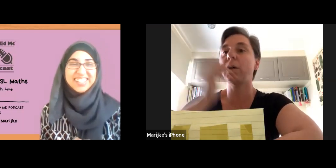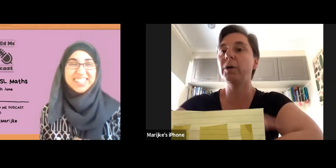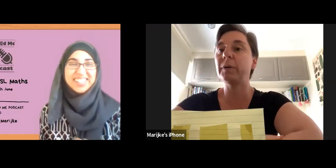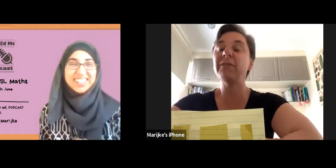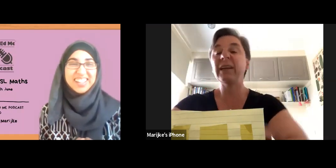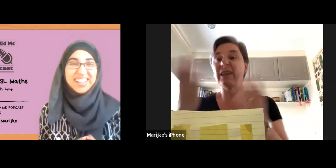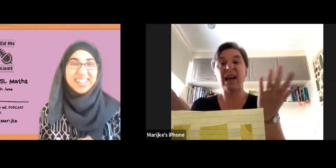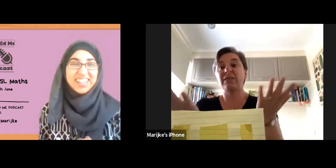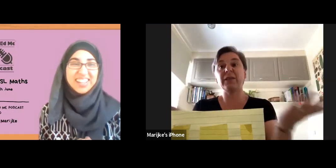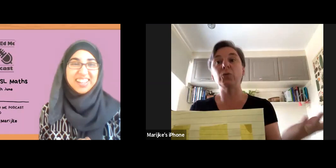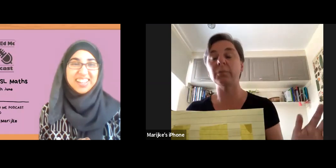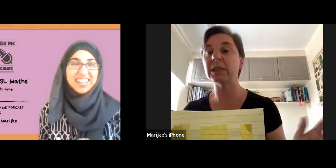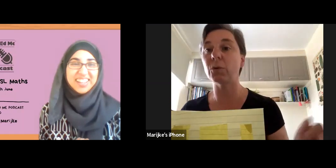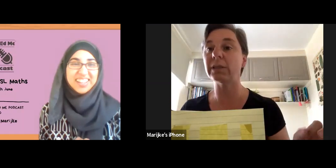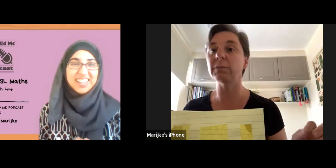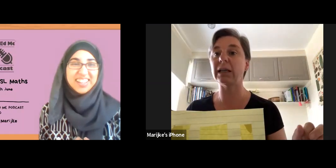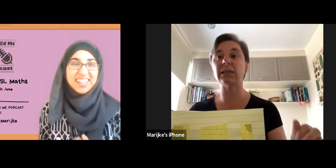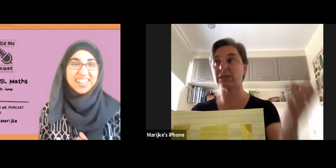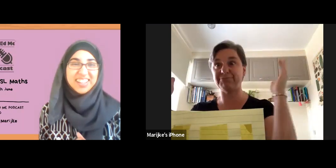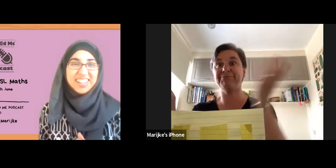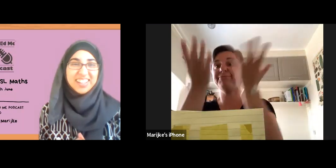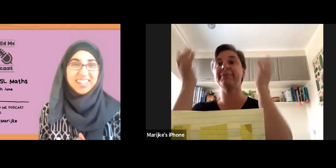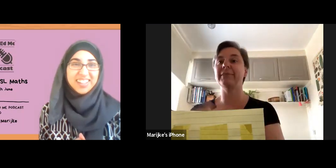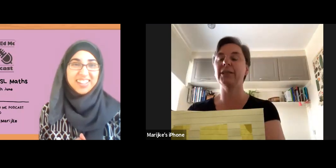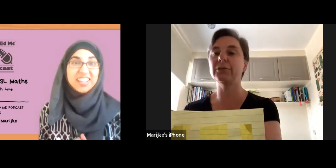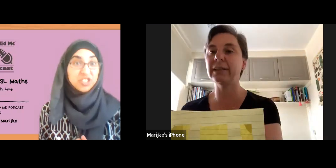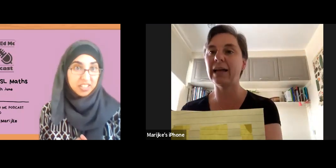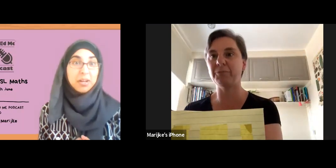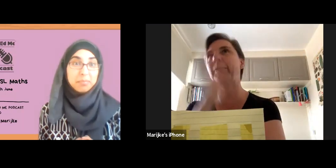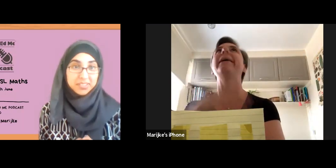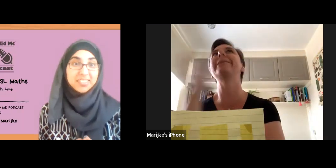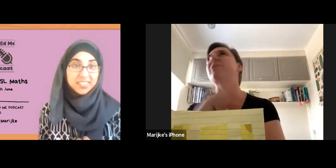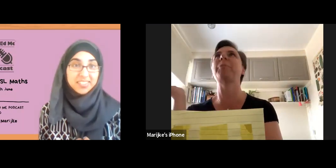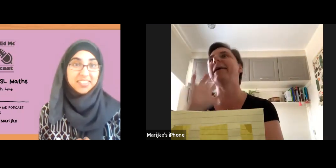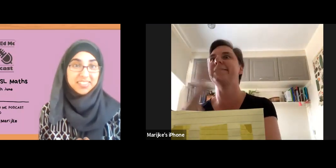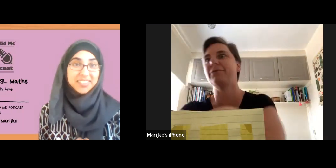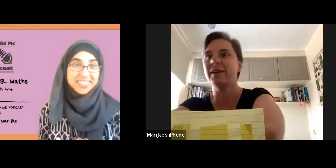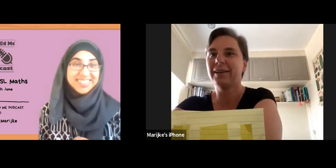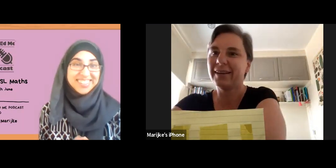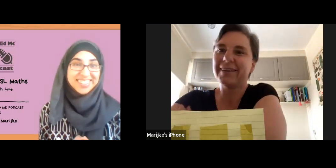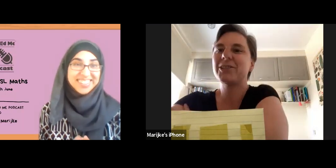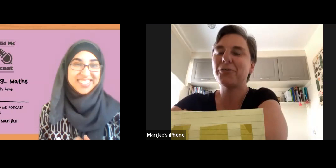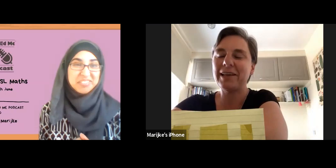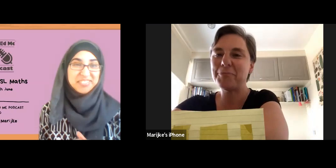up. If they Google Mrs. Walters Maths, you know, they'll have page after page of stuff that I've